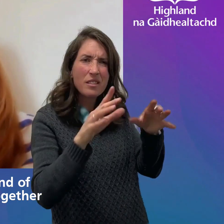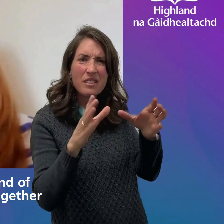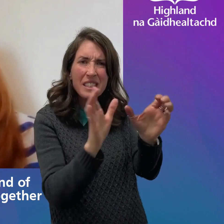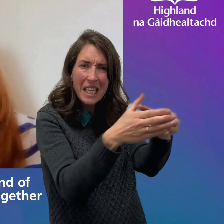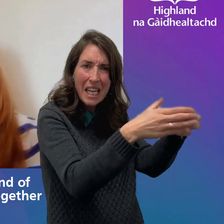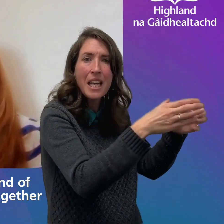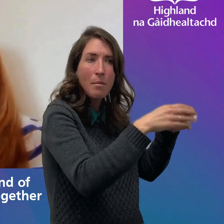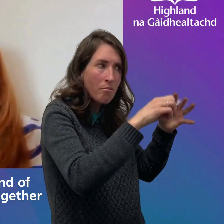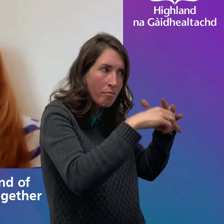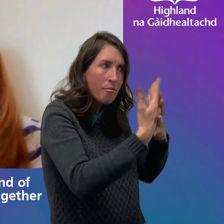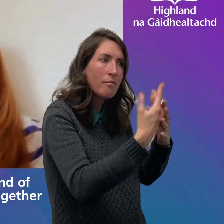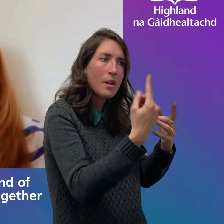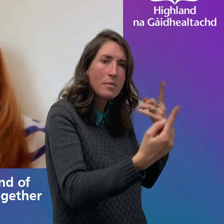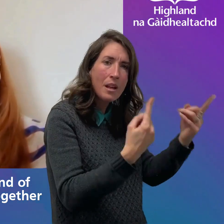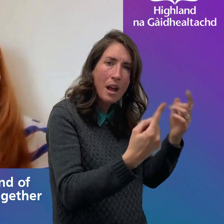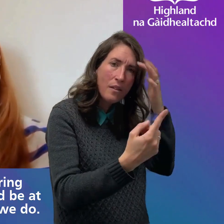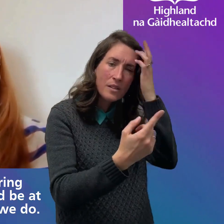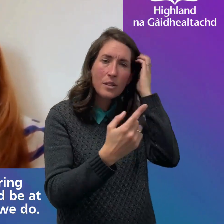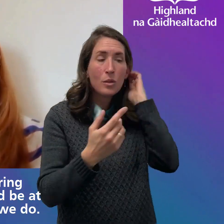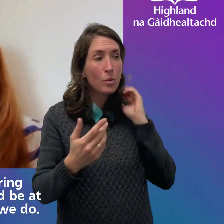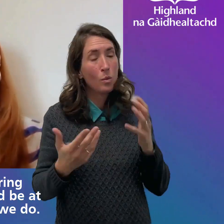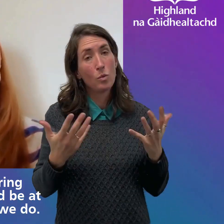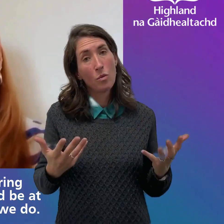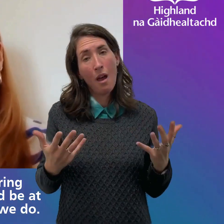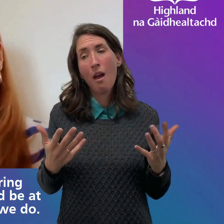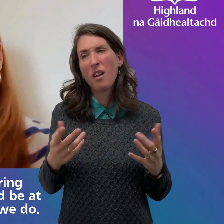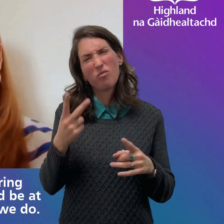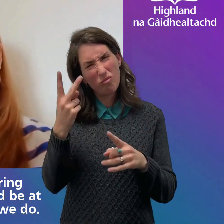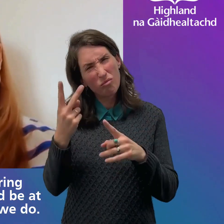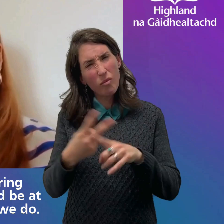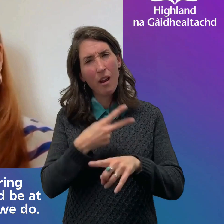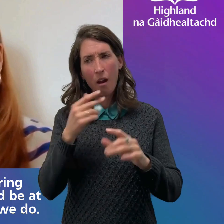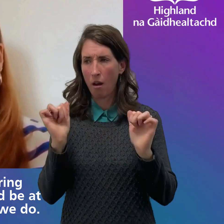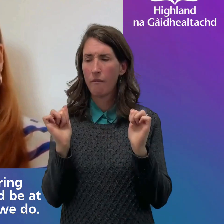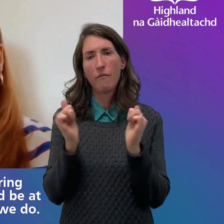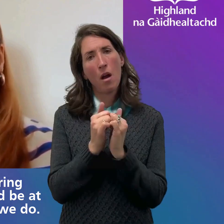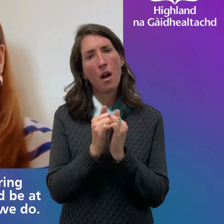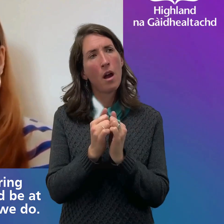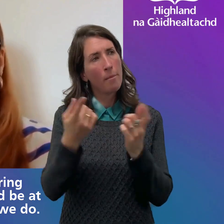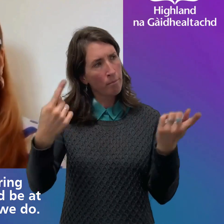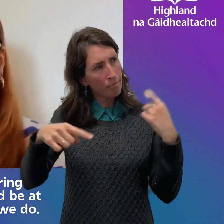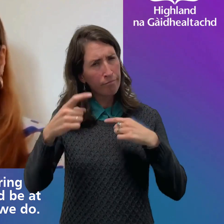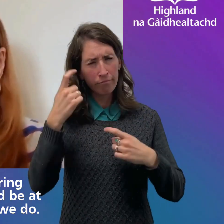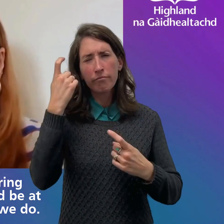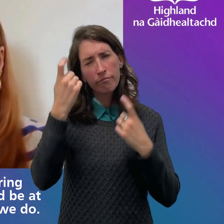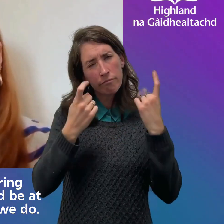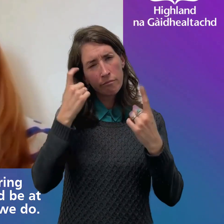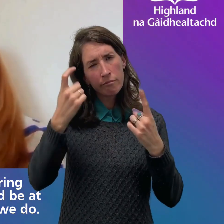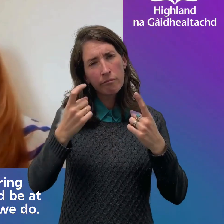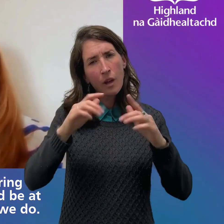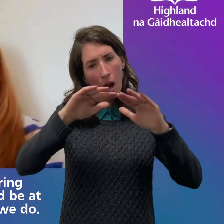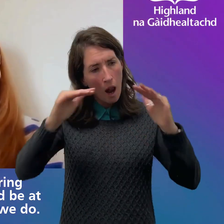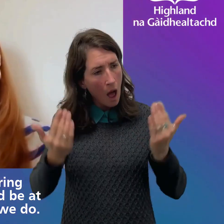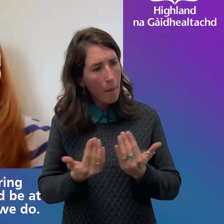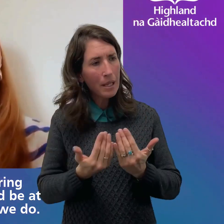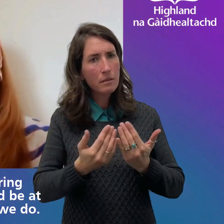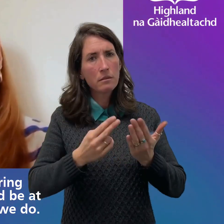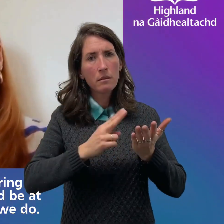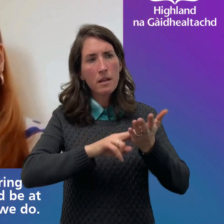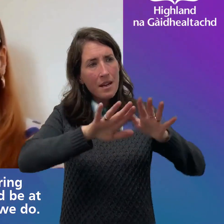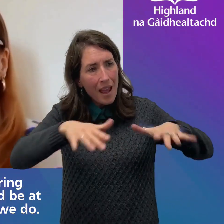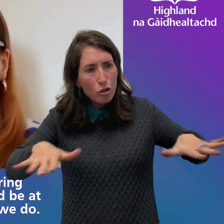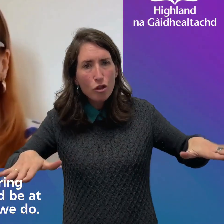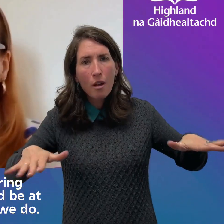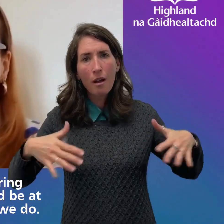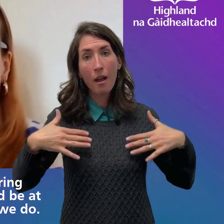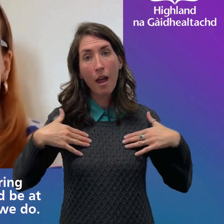to kind of really solidify that and bring it together and and just reaffirm that considering climate nature and health should be at